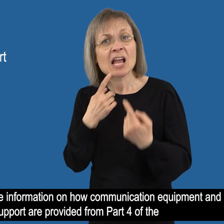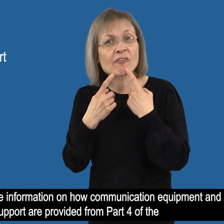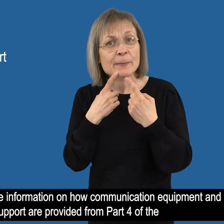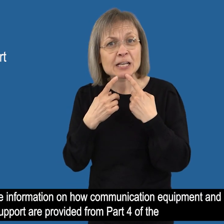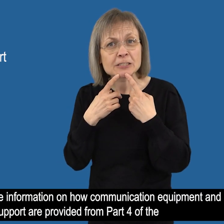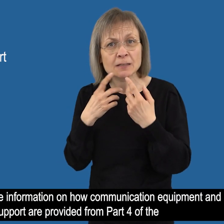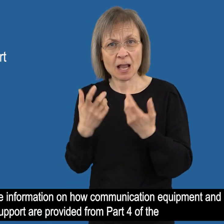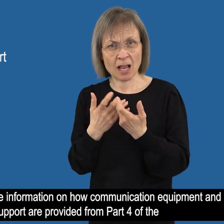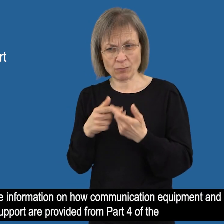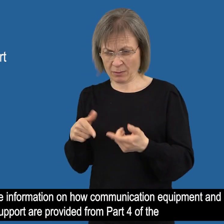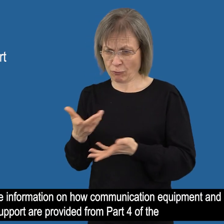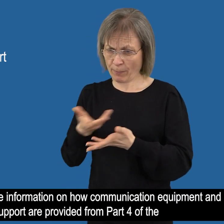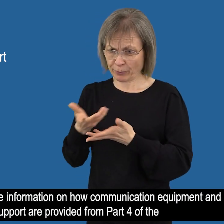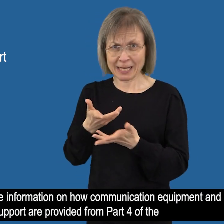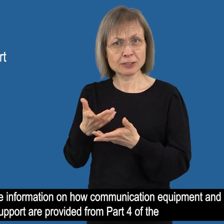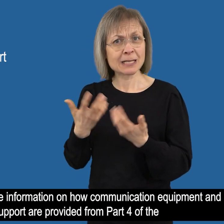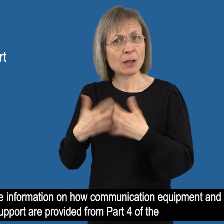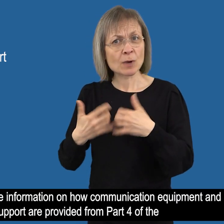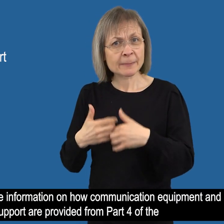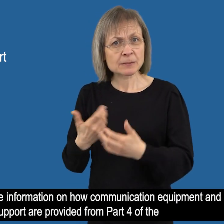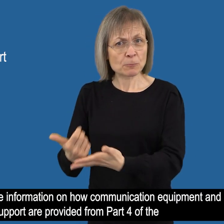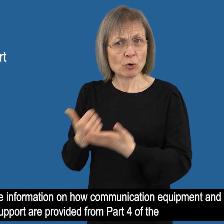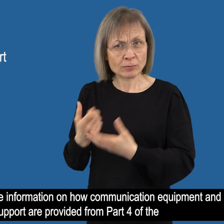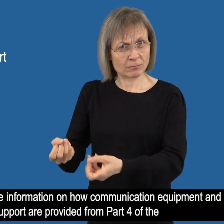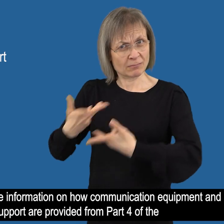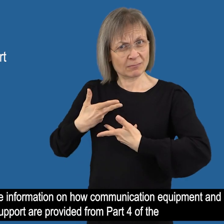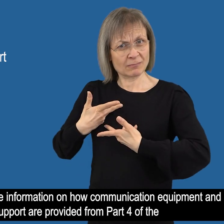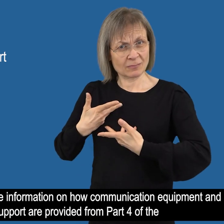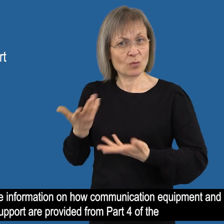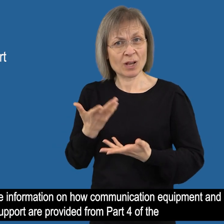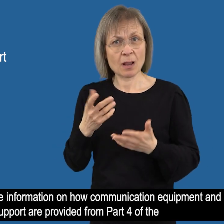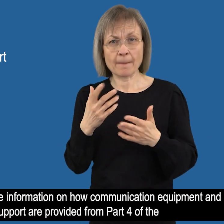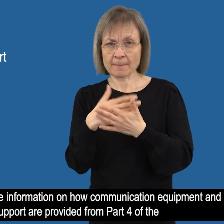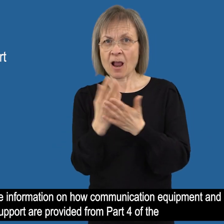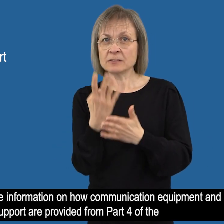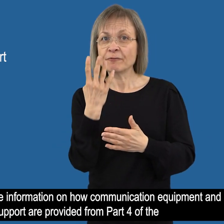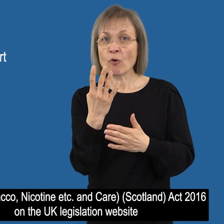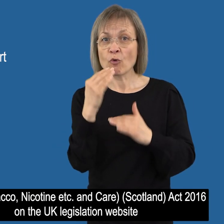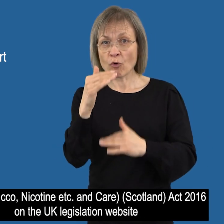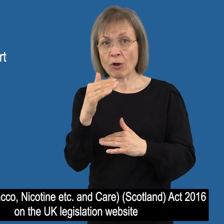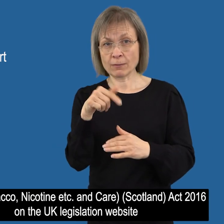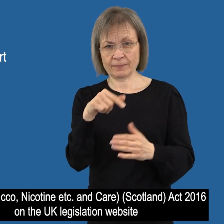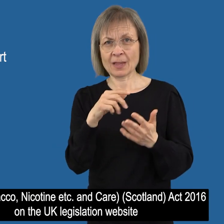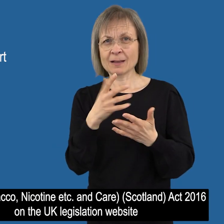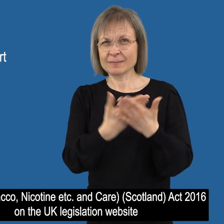communication equipment and support are provided from Part 4 of the Health, Tobacco, Nicotine, etc. and Care Scotland